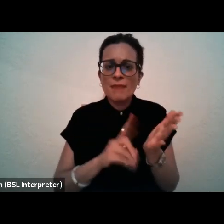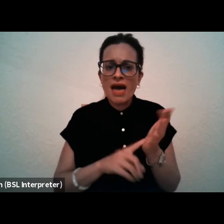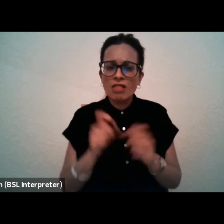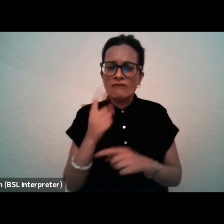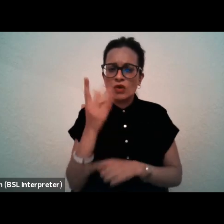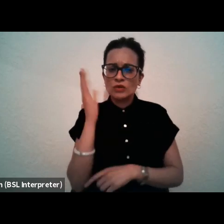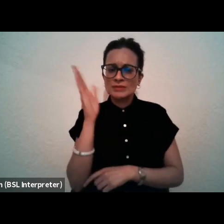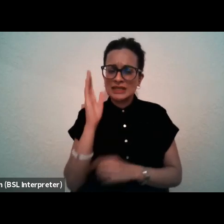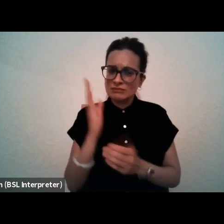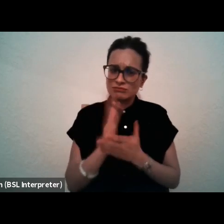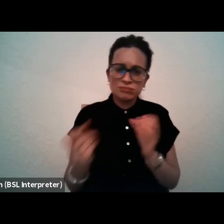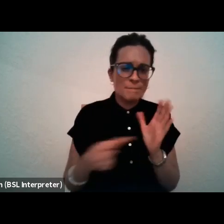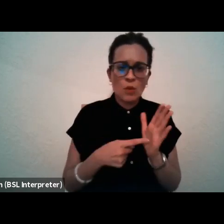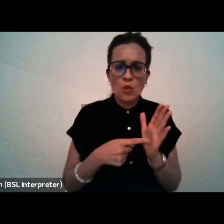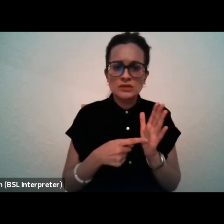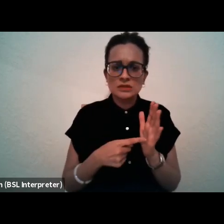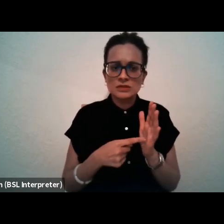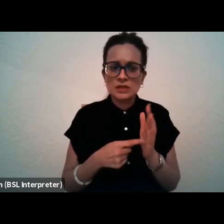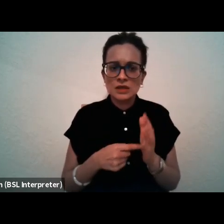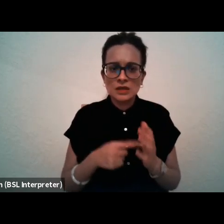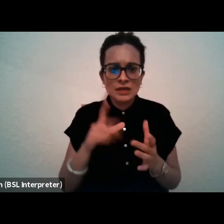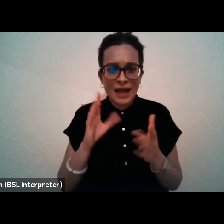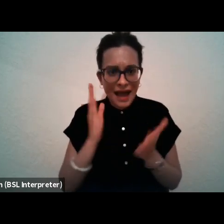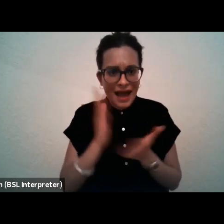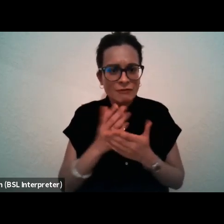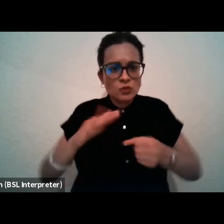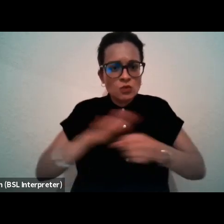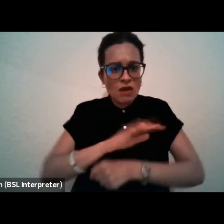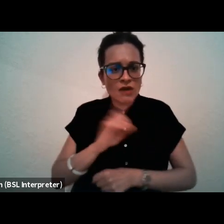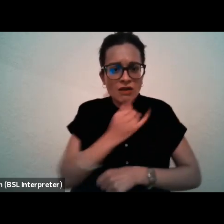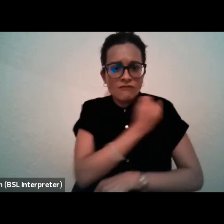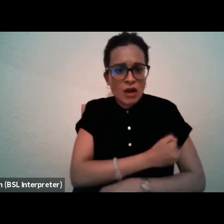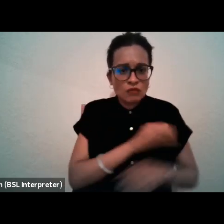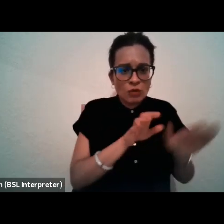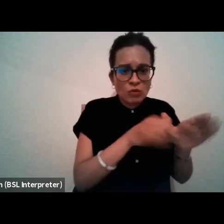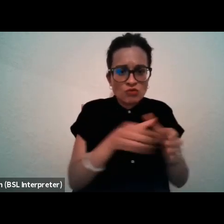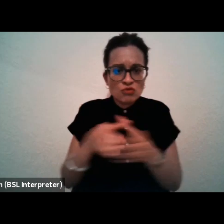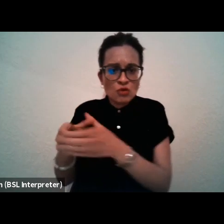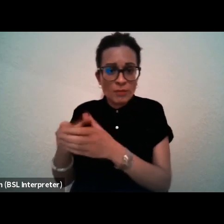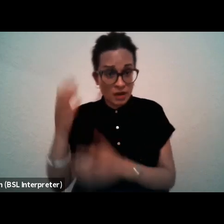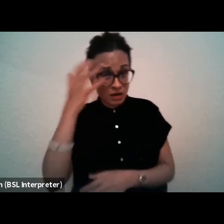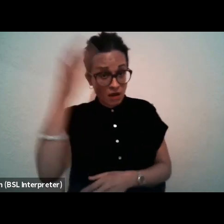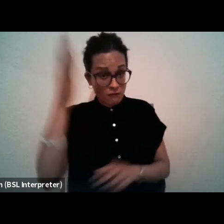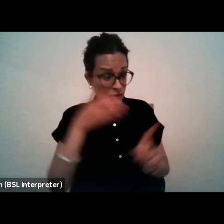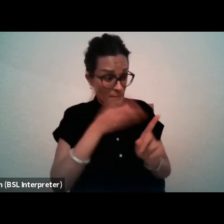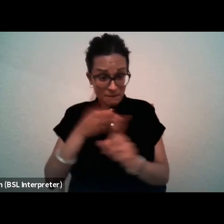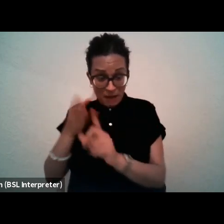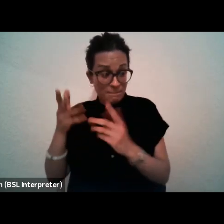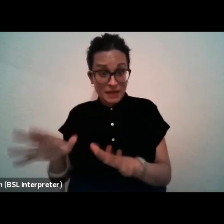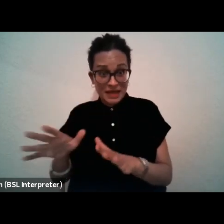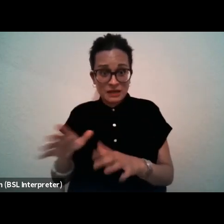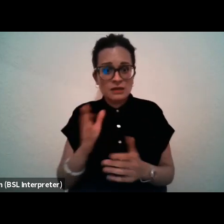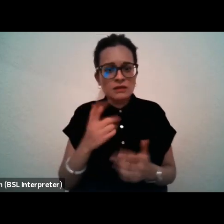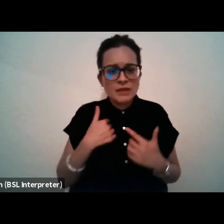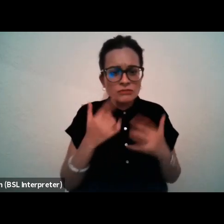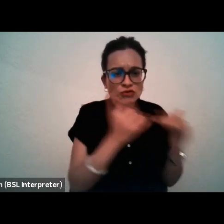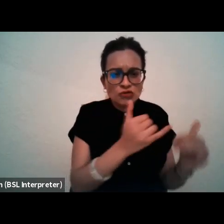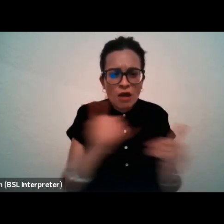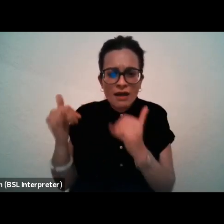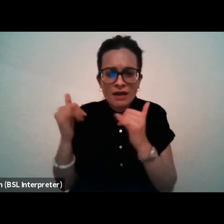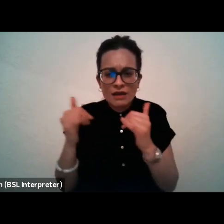important point, actually, that we talk about vulnerable groups, or as the government have identified them, but actually when we look at